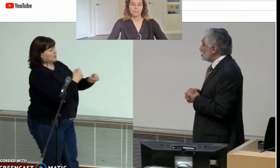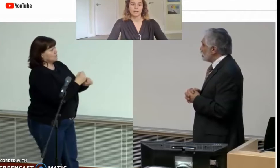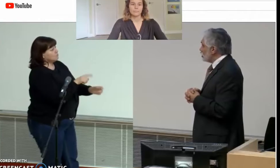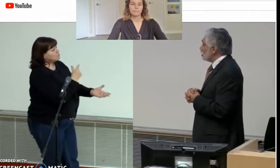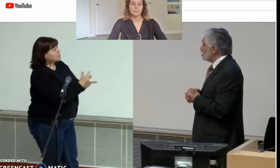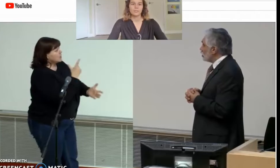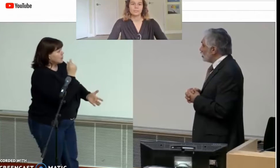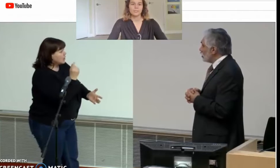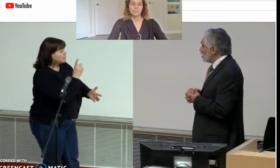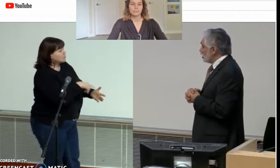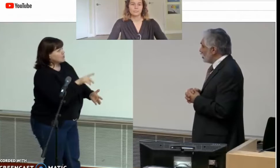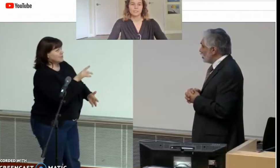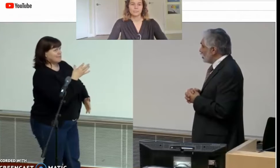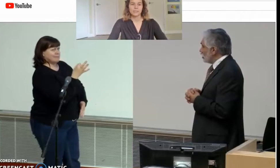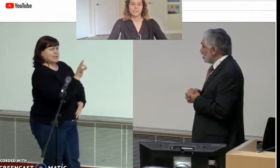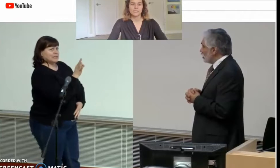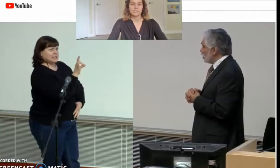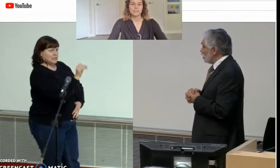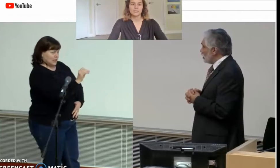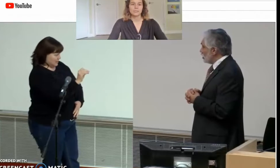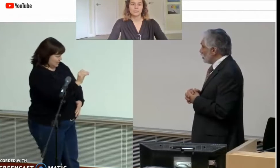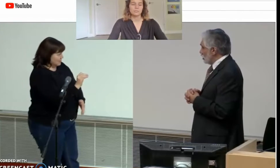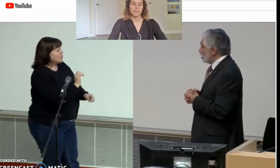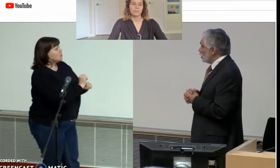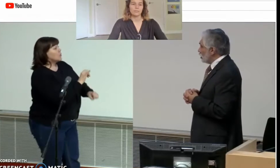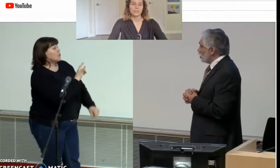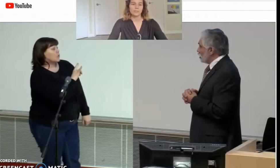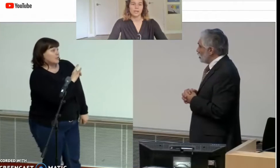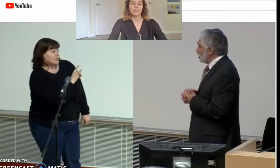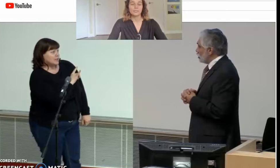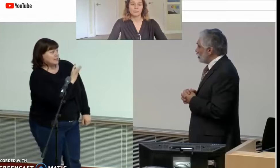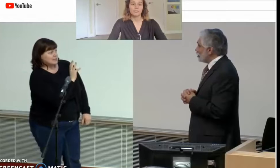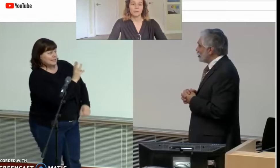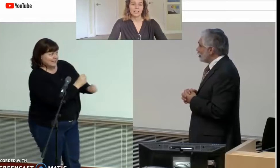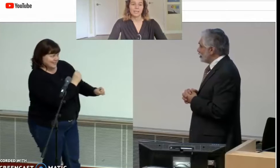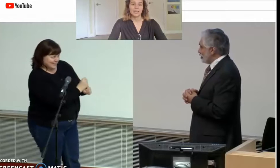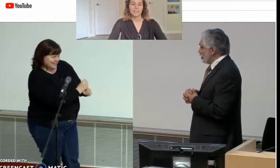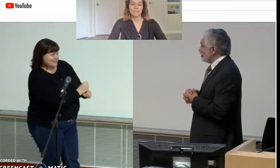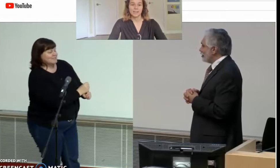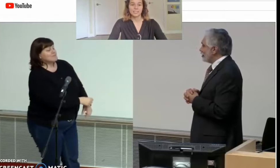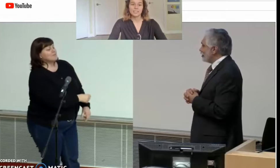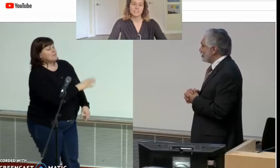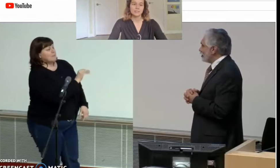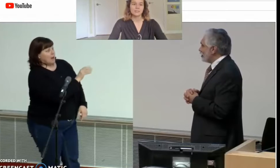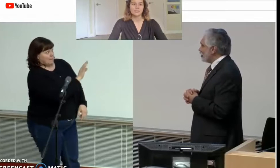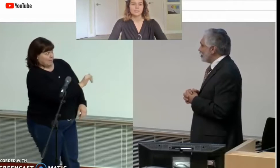time, especially children with disabilities, children who graduated. I graduated from Gallaudet in the 90s.